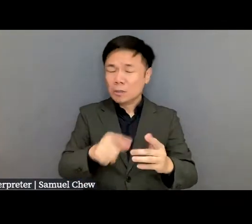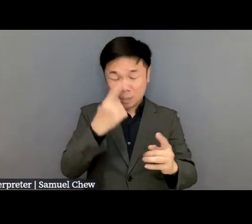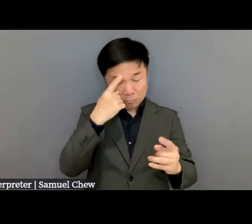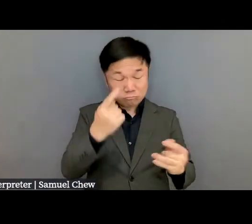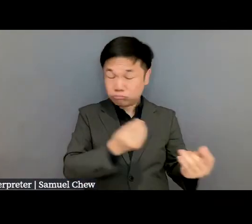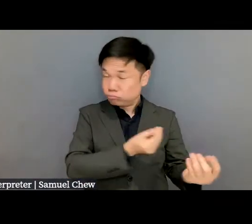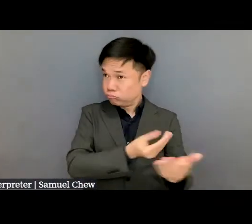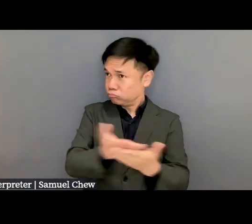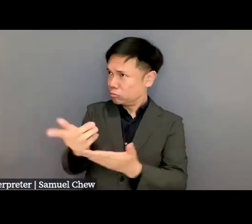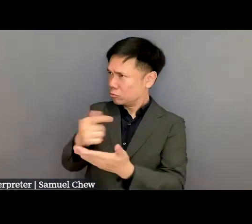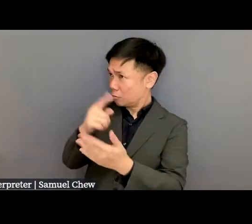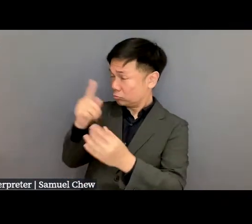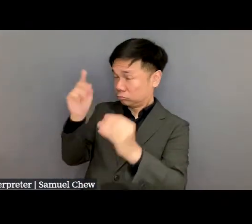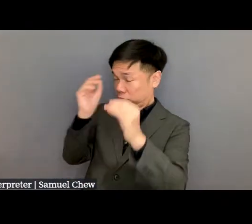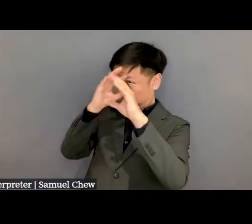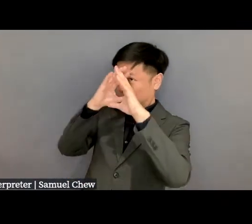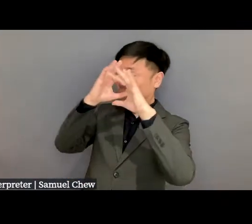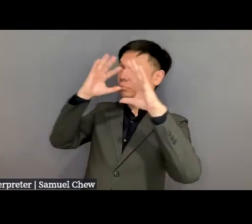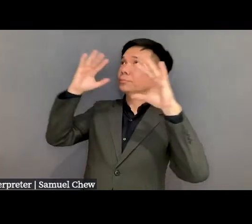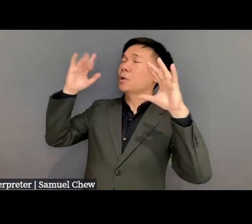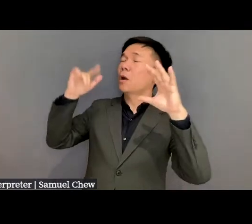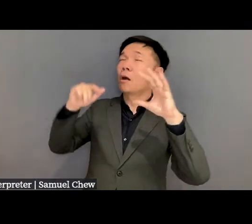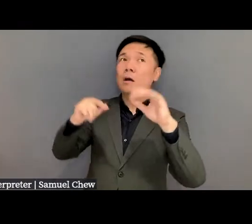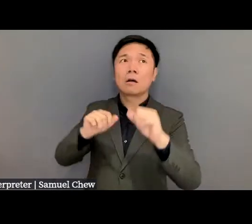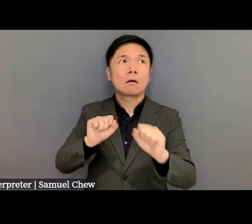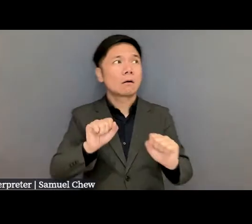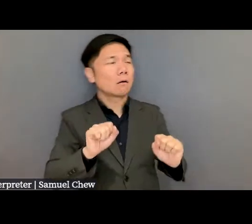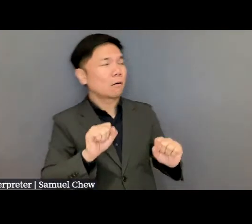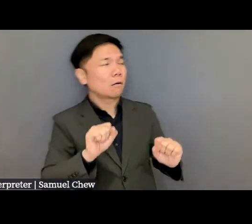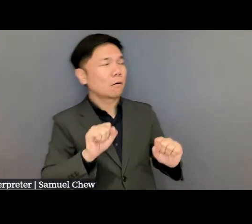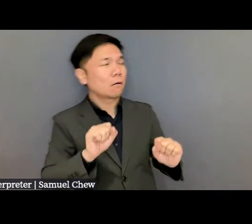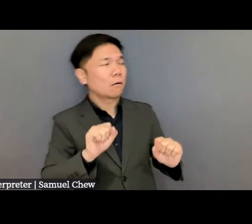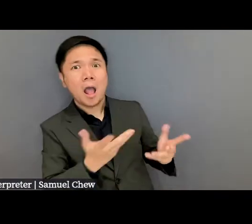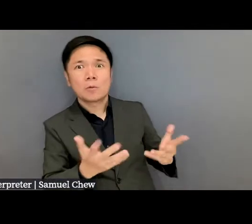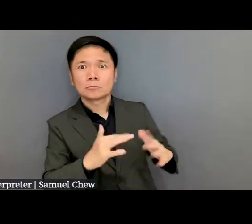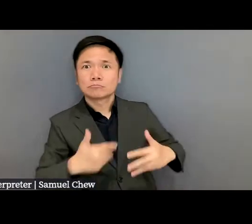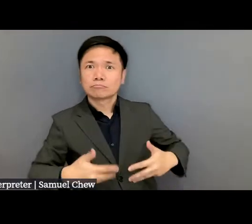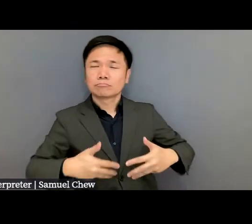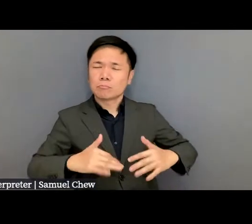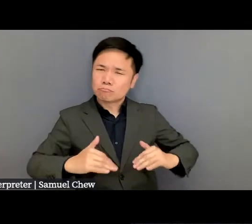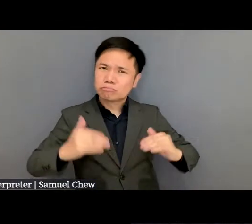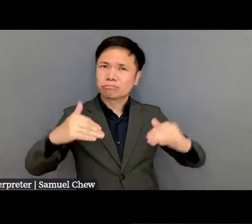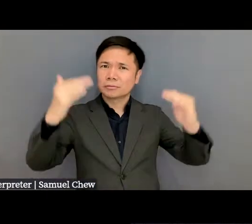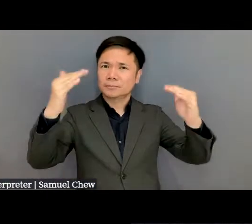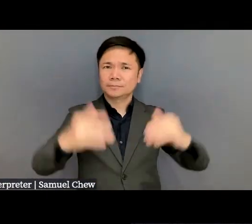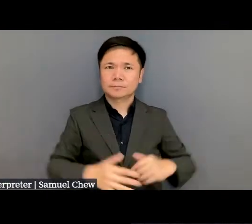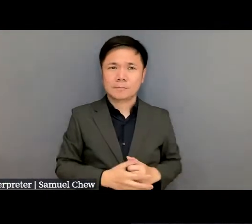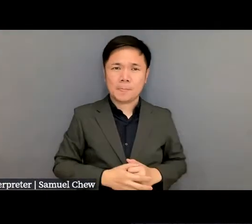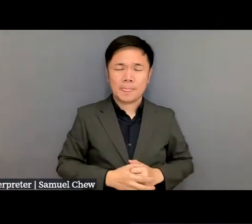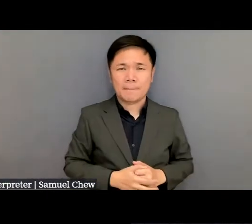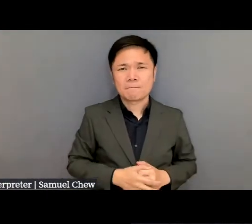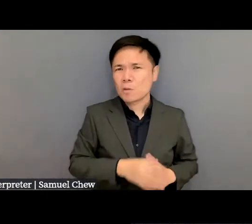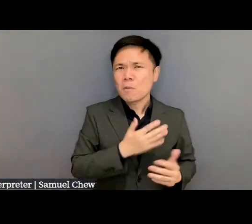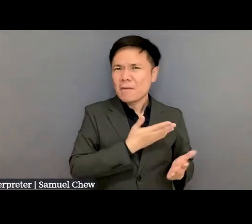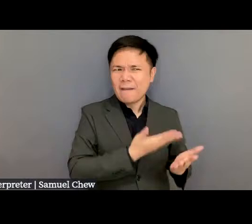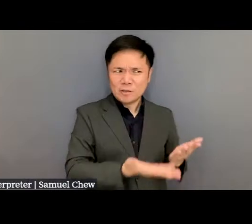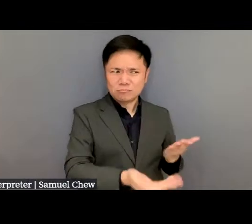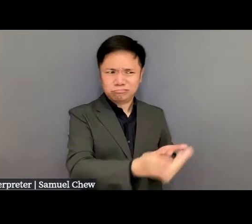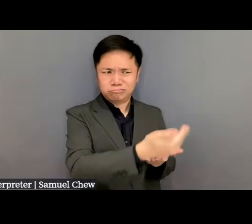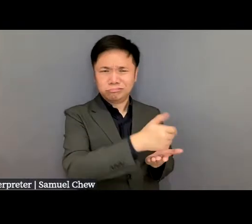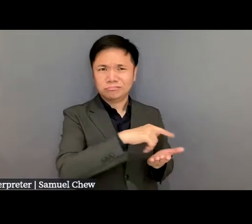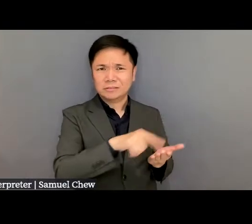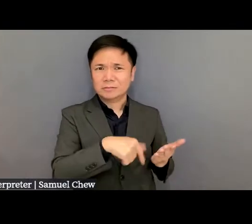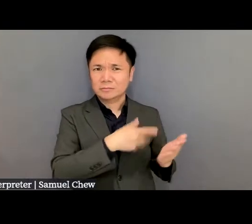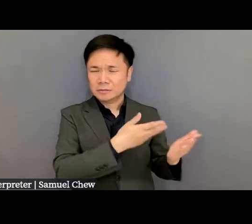So it's imbalance the number of leaders that we have. So have to gather few points and get these numbers